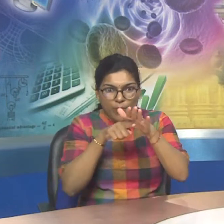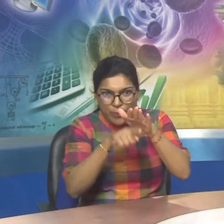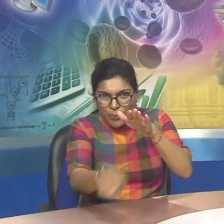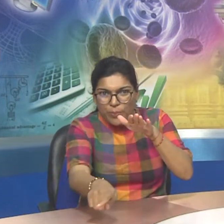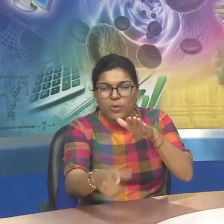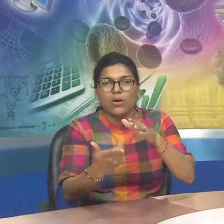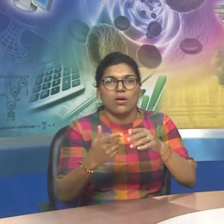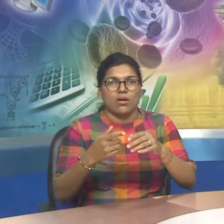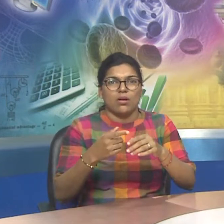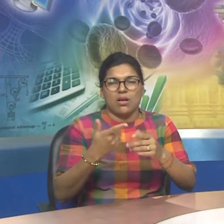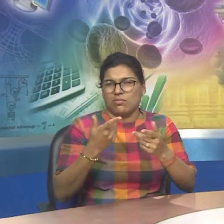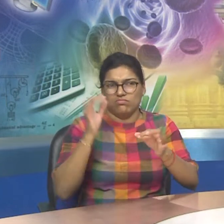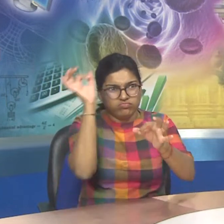for